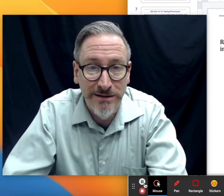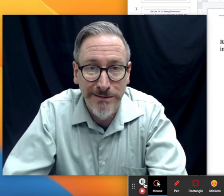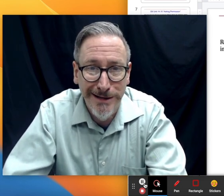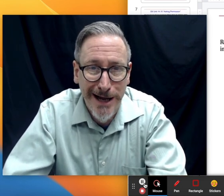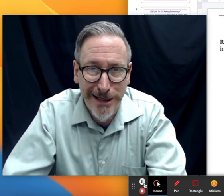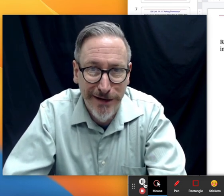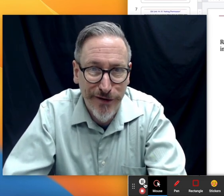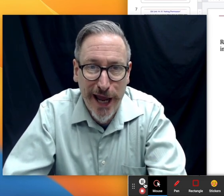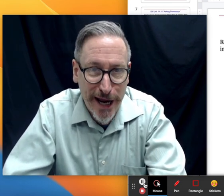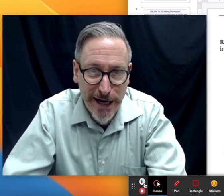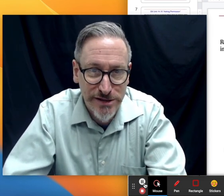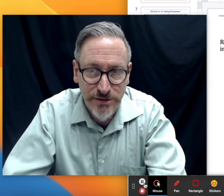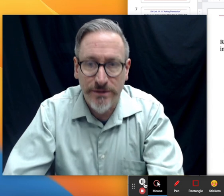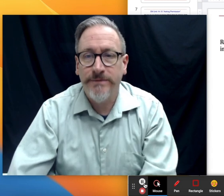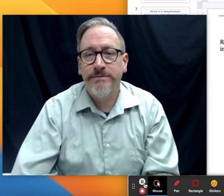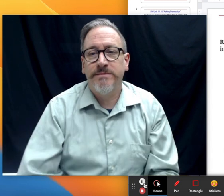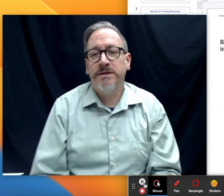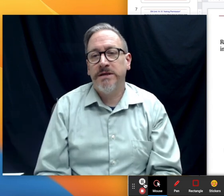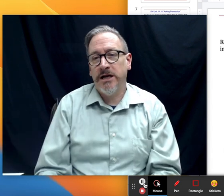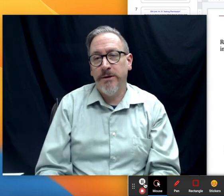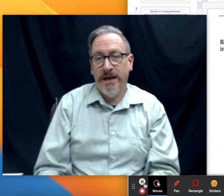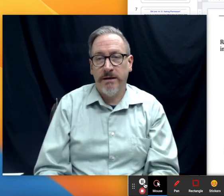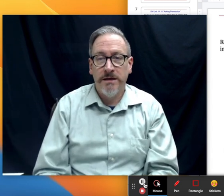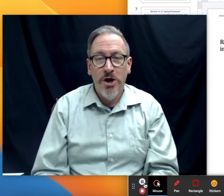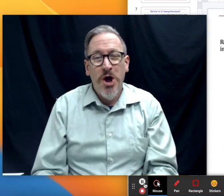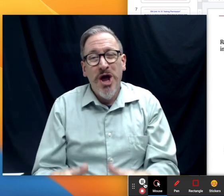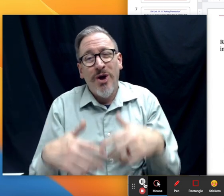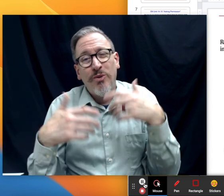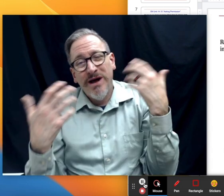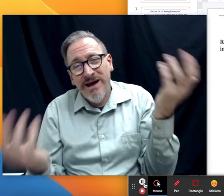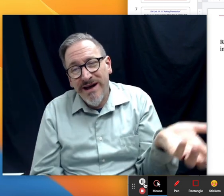Hedging, not giving an answer, right? Not committing.